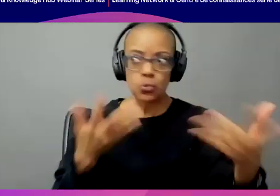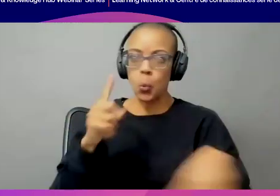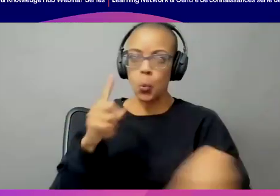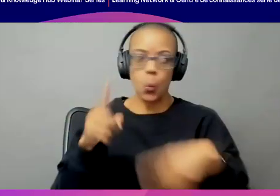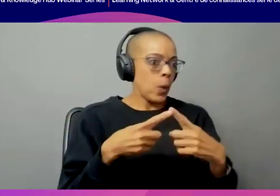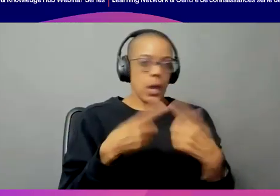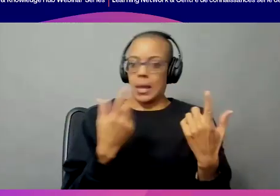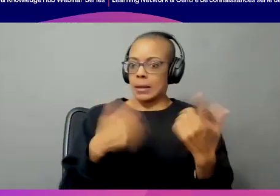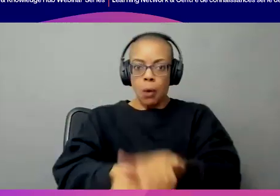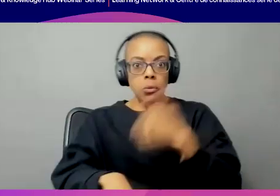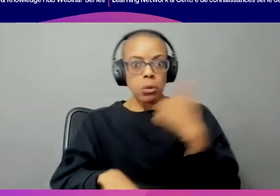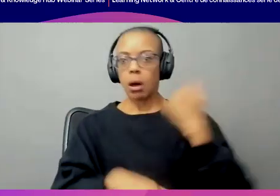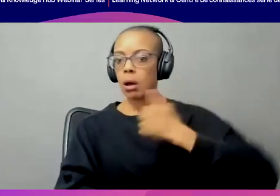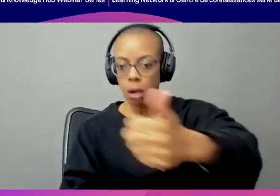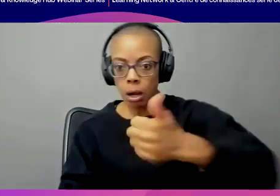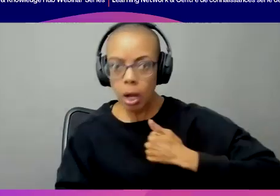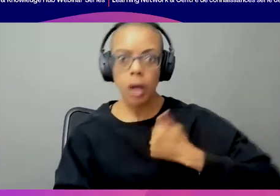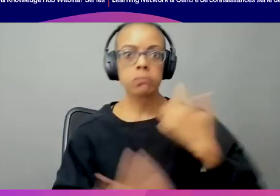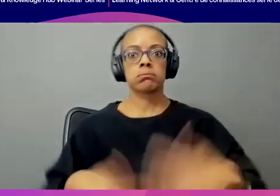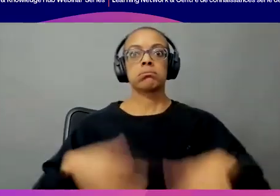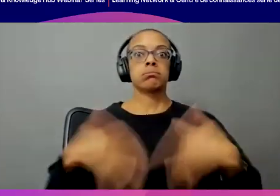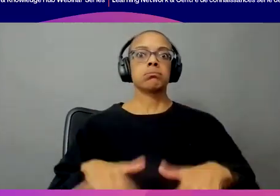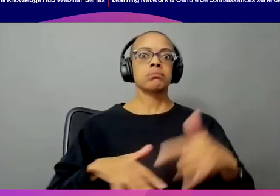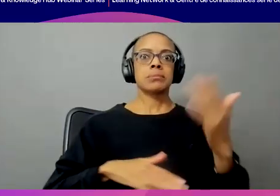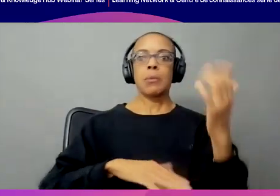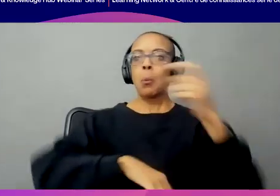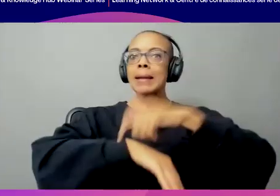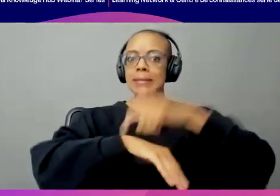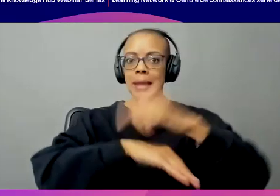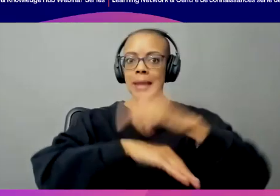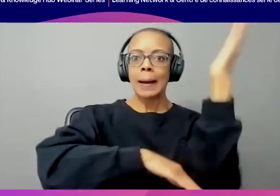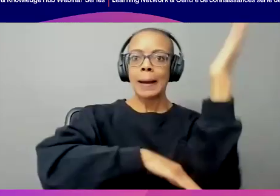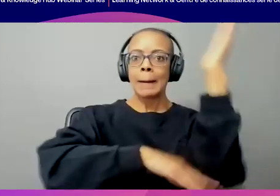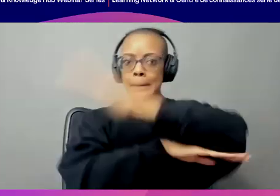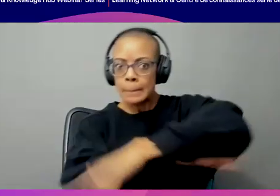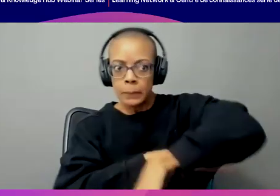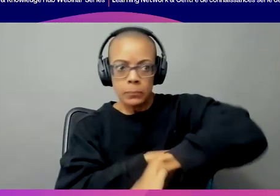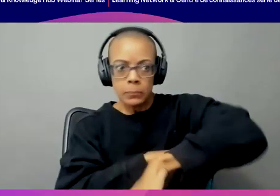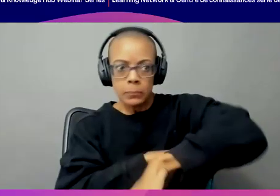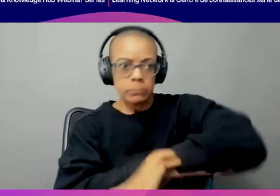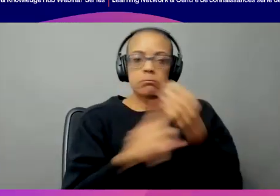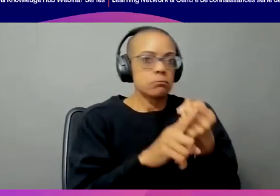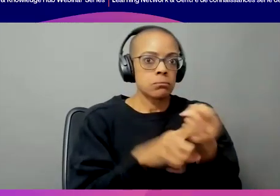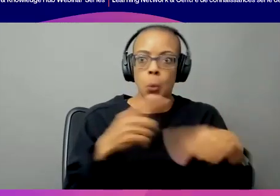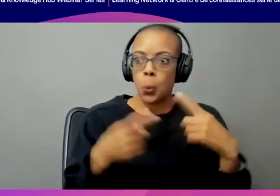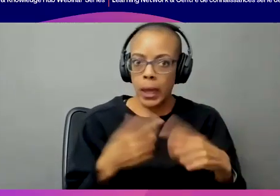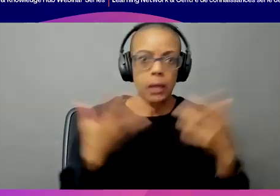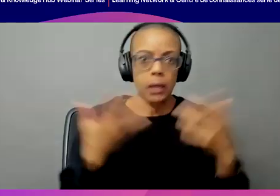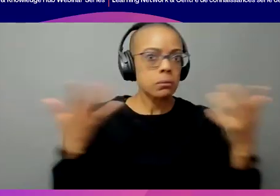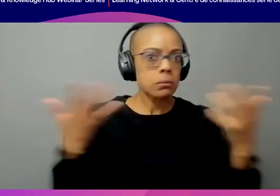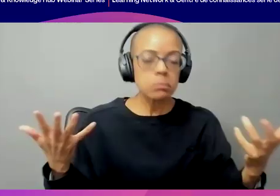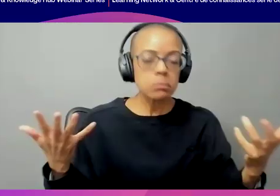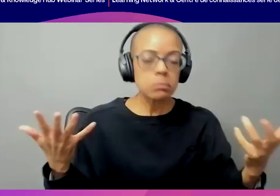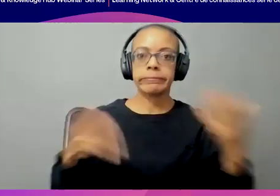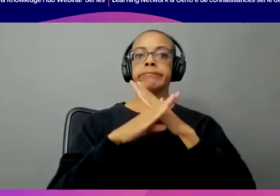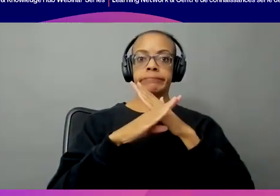is significant. The issue of what time of day are services available, and that impacts both the cost and the time. And